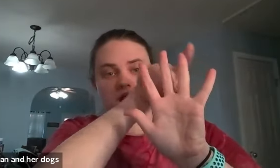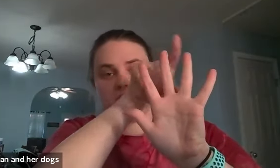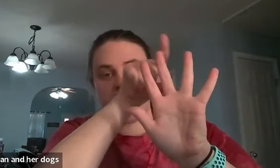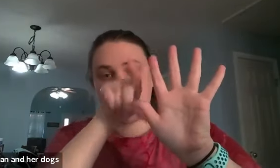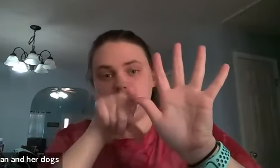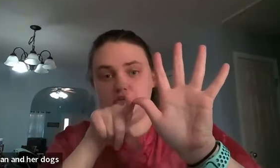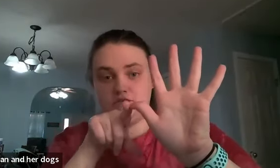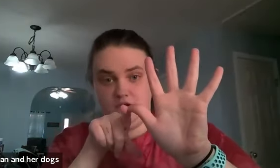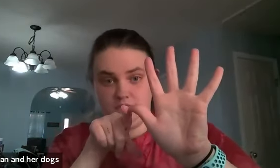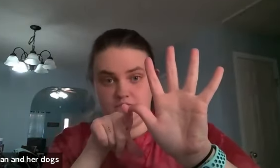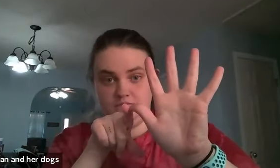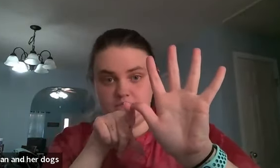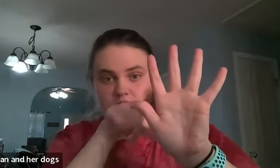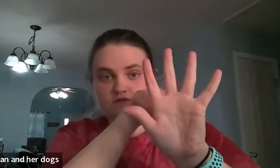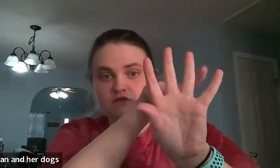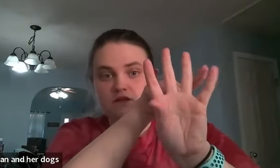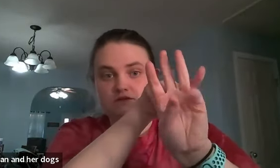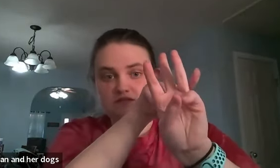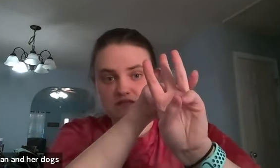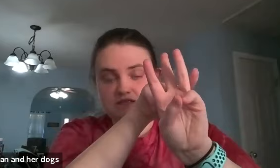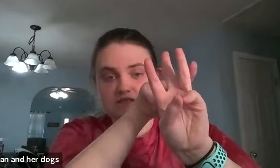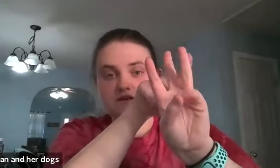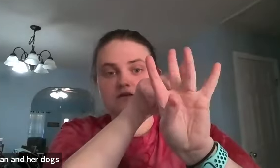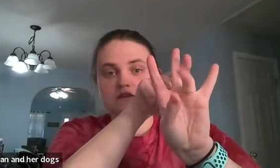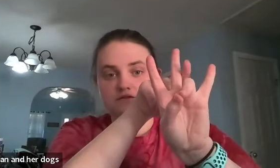coming back to your thumb. So then you have your 6, then you have your